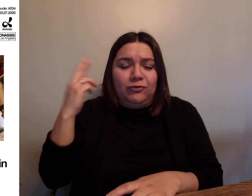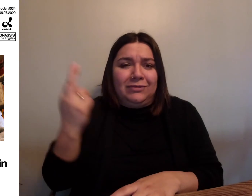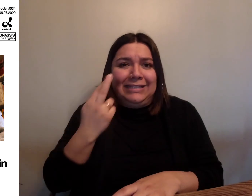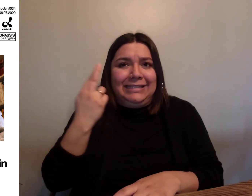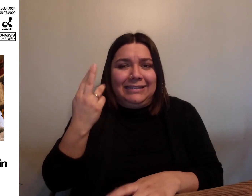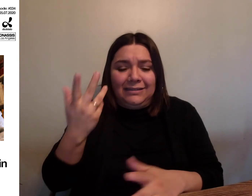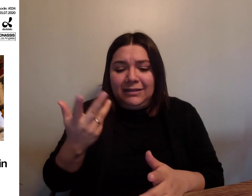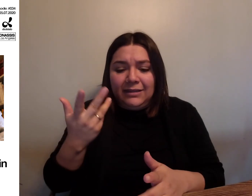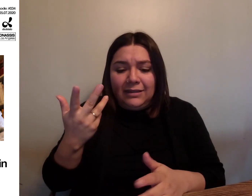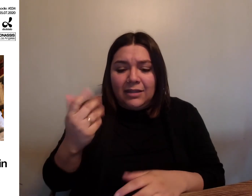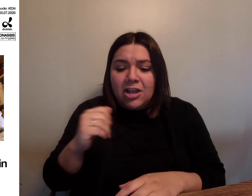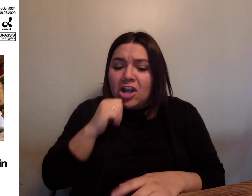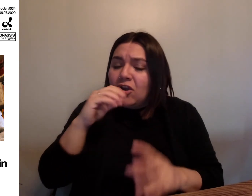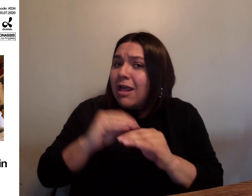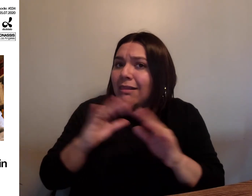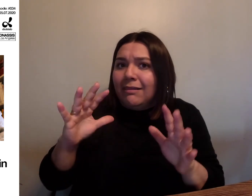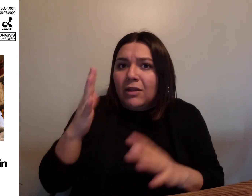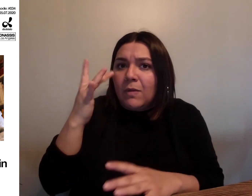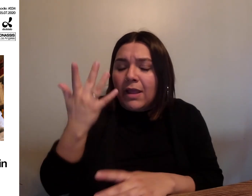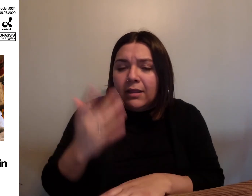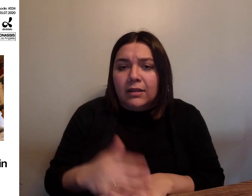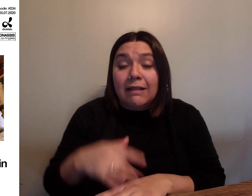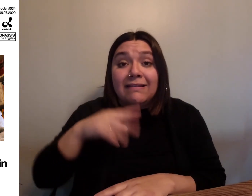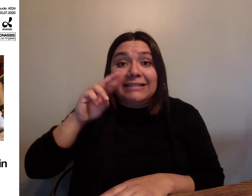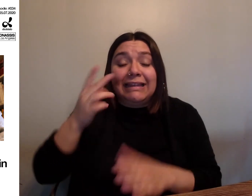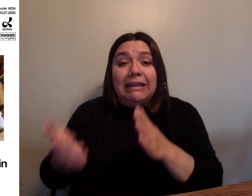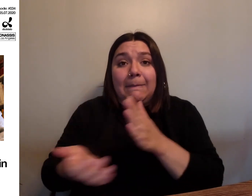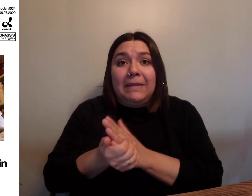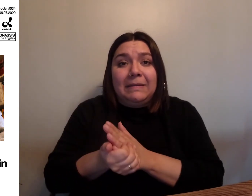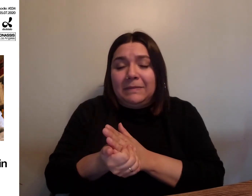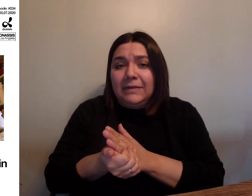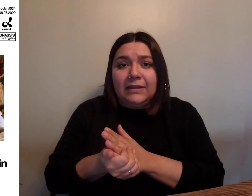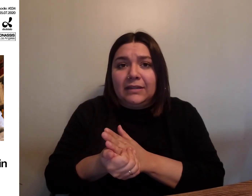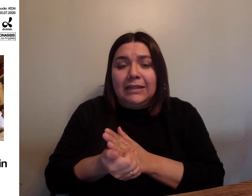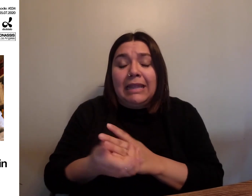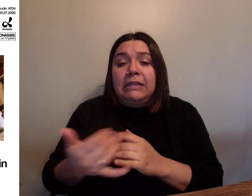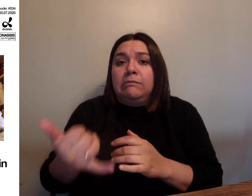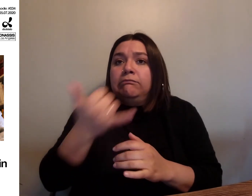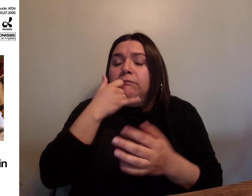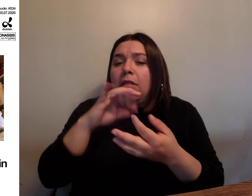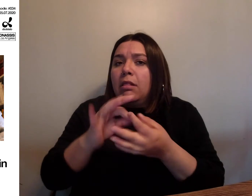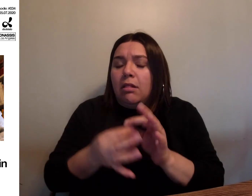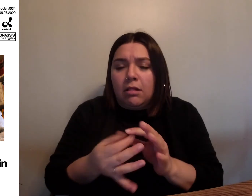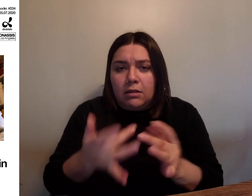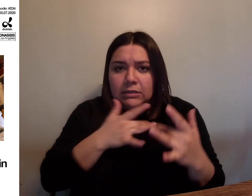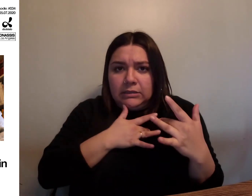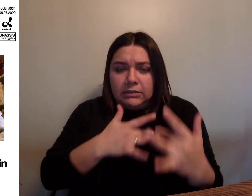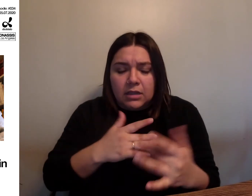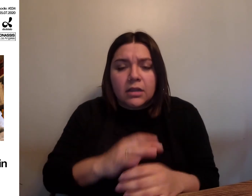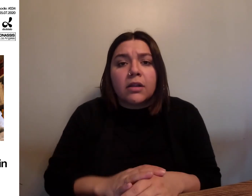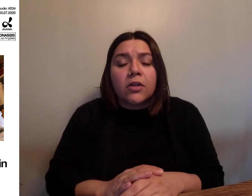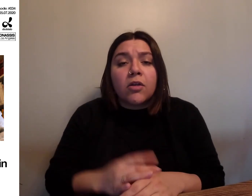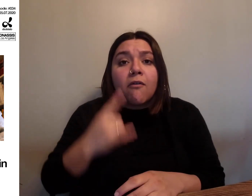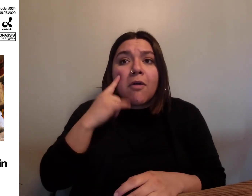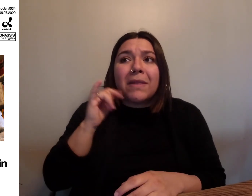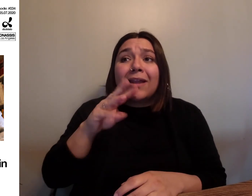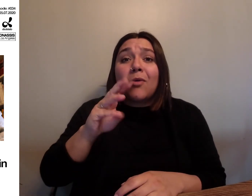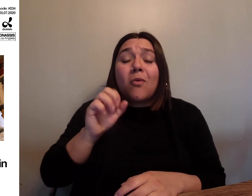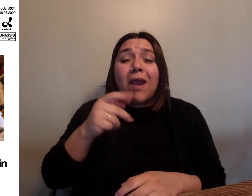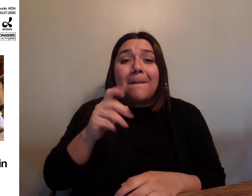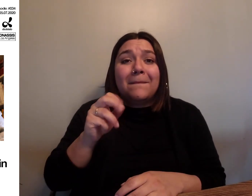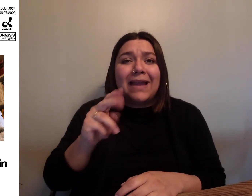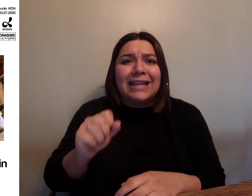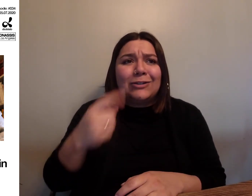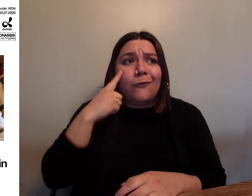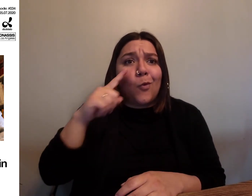that, by the way, are not clear, because the Second Amendment is misinterpreted. This is having weapons